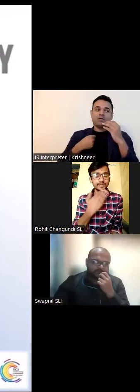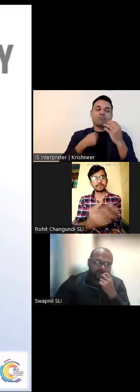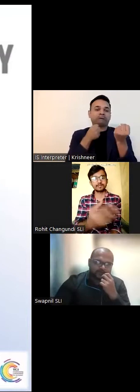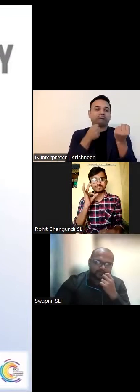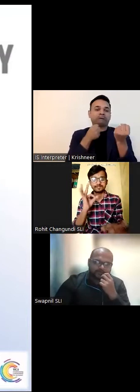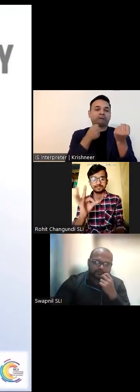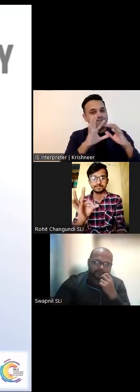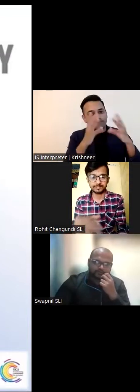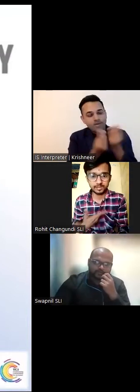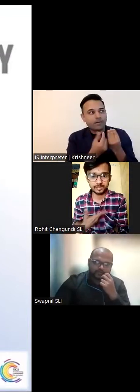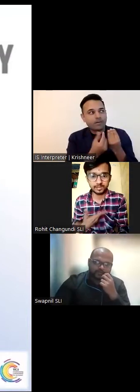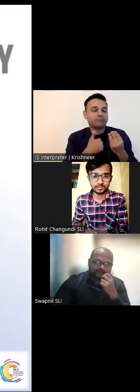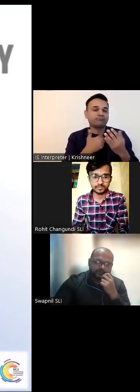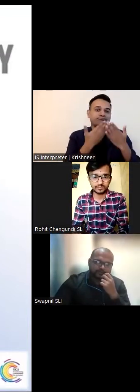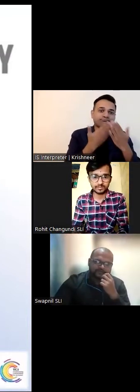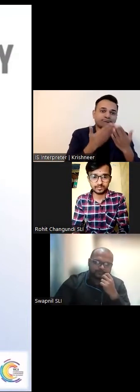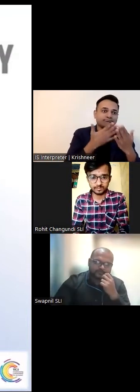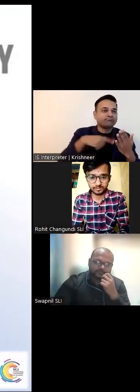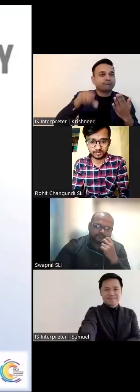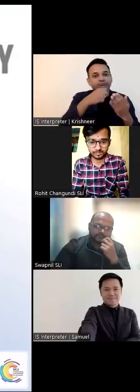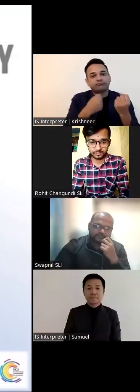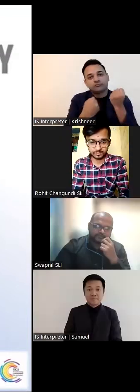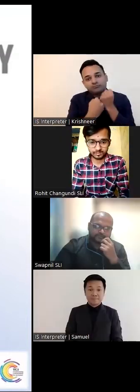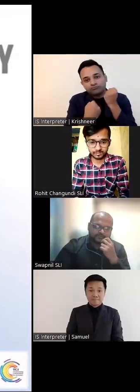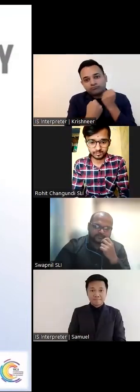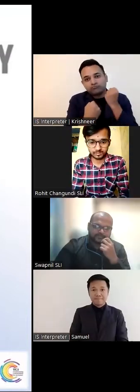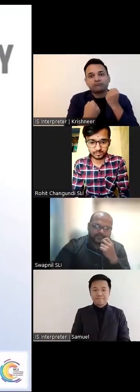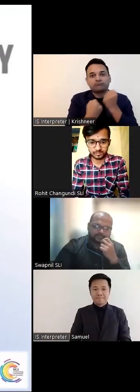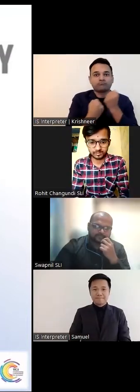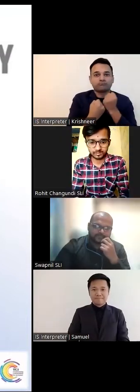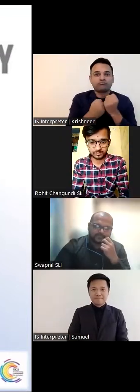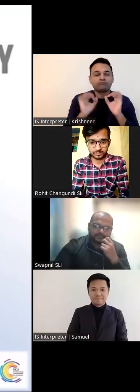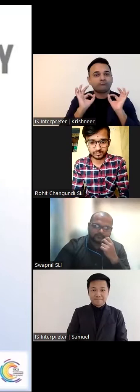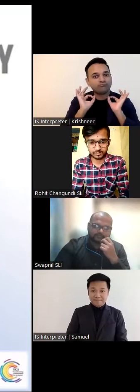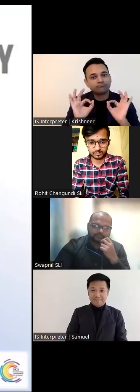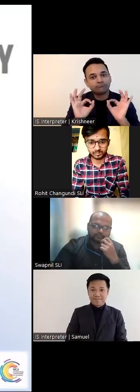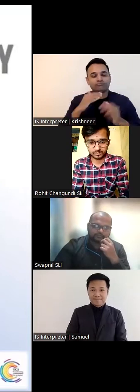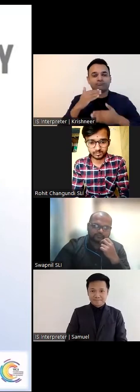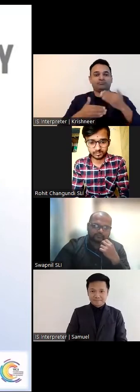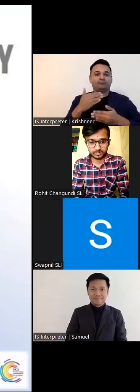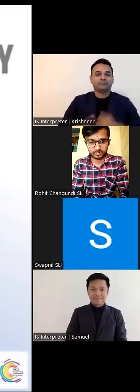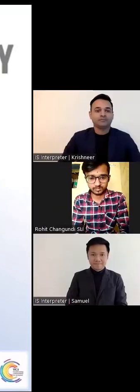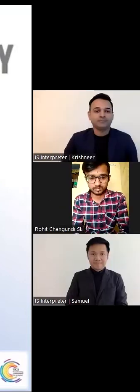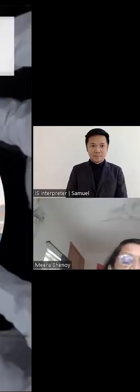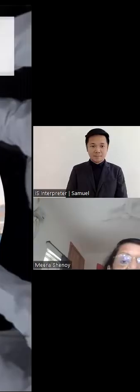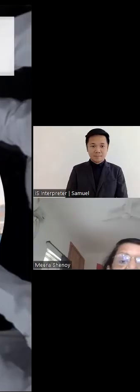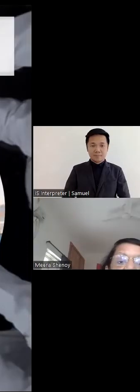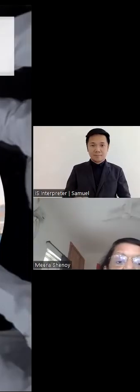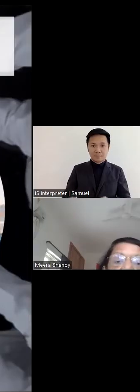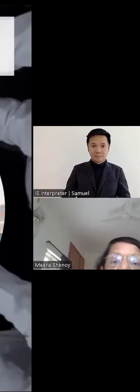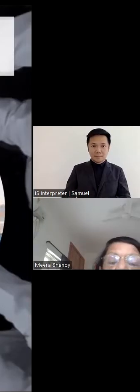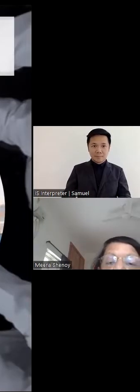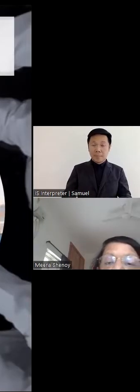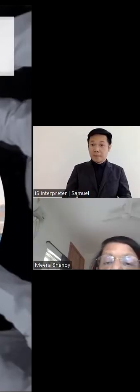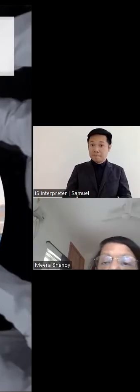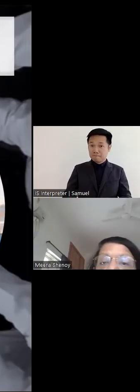So I'd like to hand it over to the founder of Youth for Jobs, Ms. Meera ma'am. Meera ma'am, over to you. Yeah,